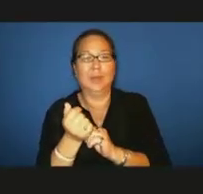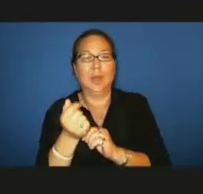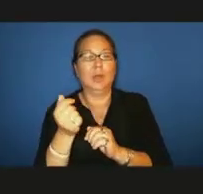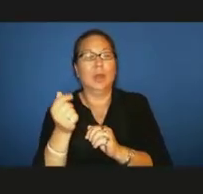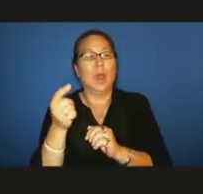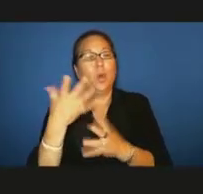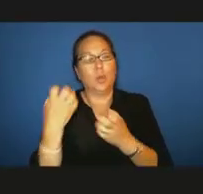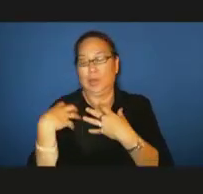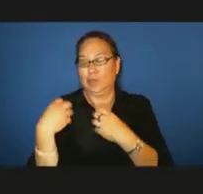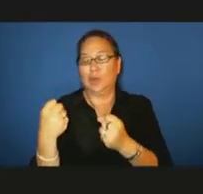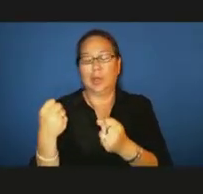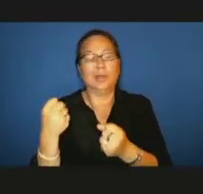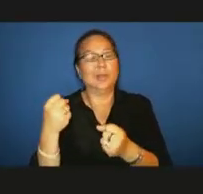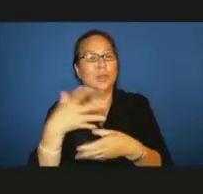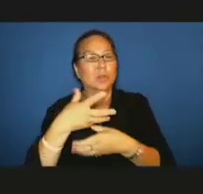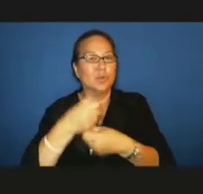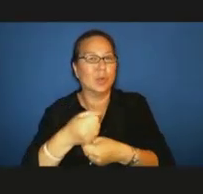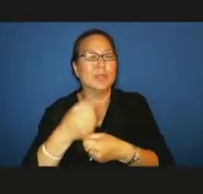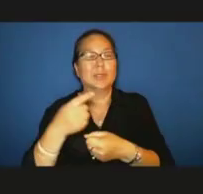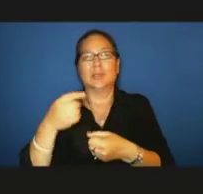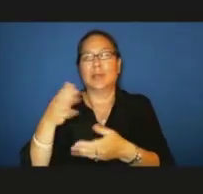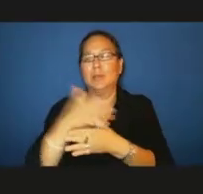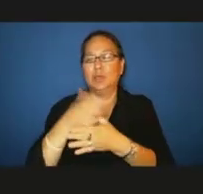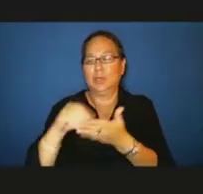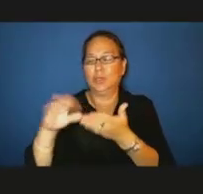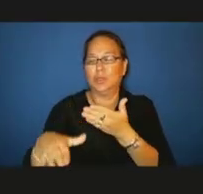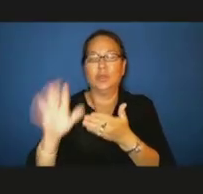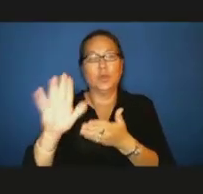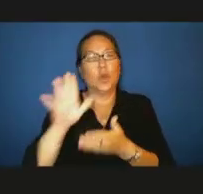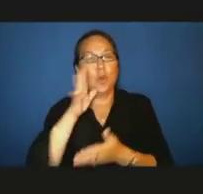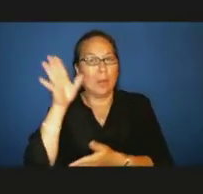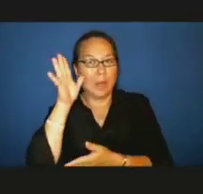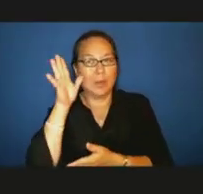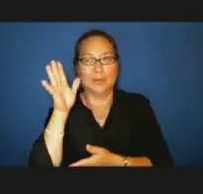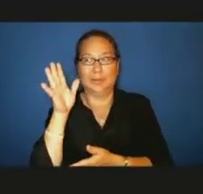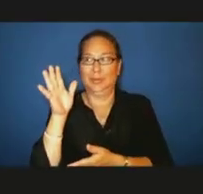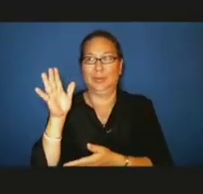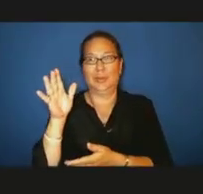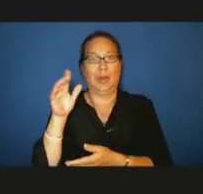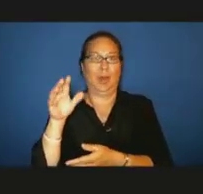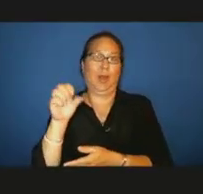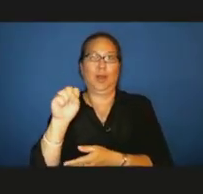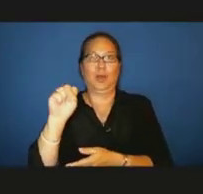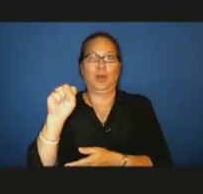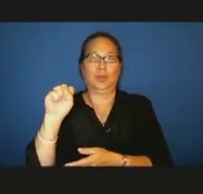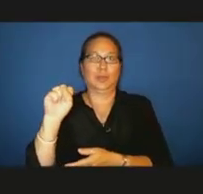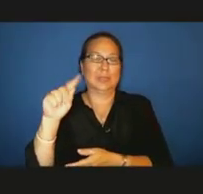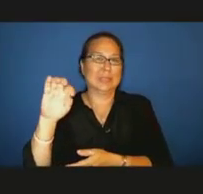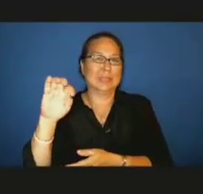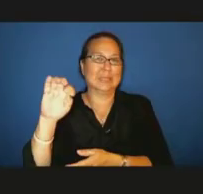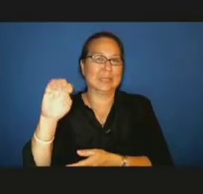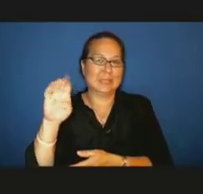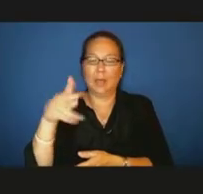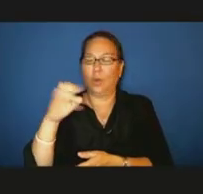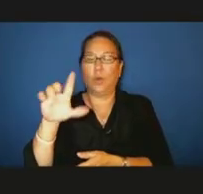trust between BPS and its stakeholders, because both students and their parents are just that. It will also align the transportation with the